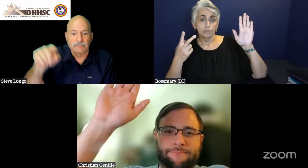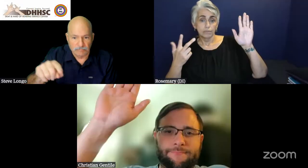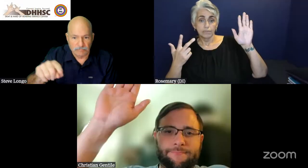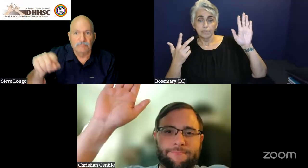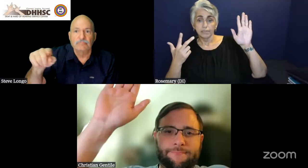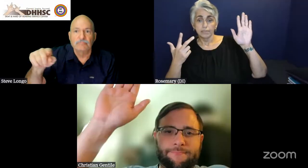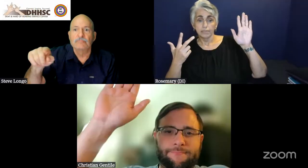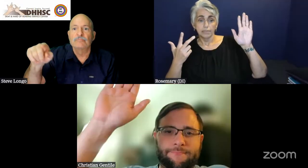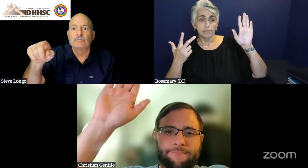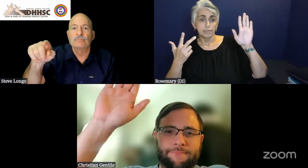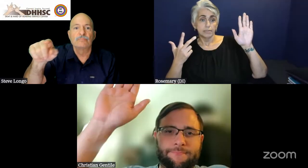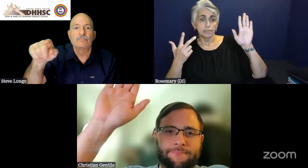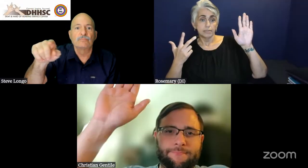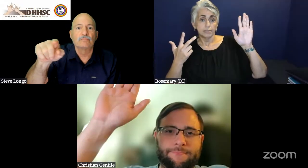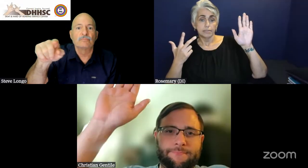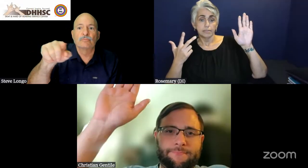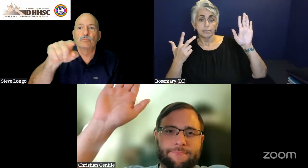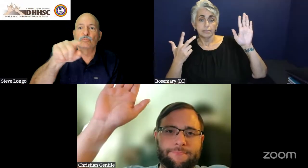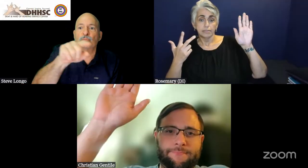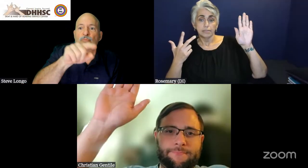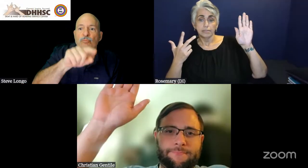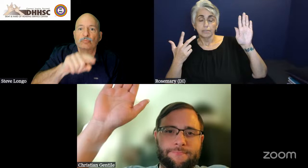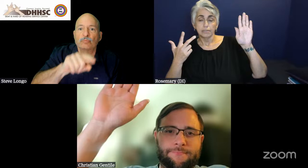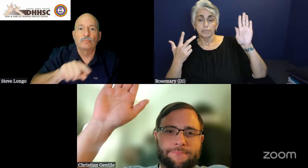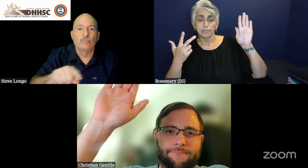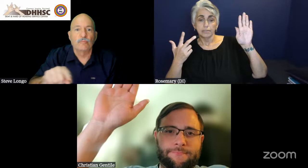Raise your hands to pass the motion.